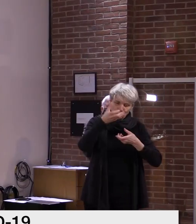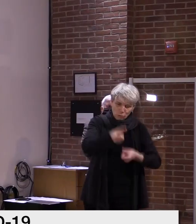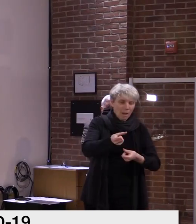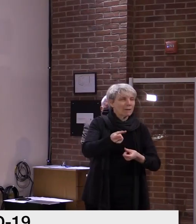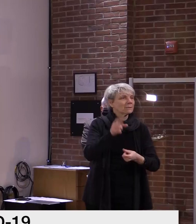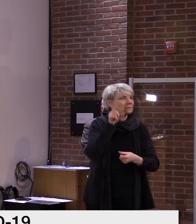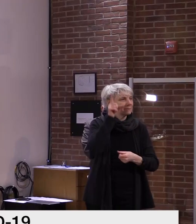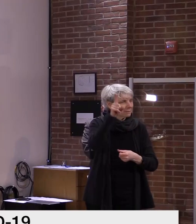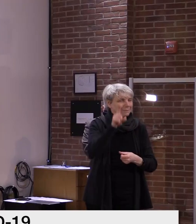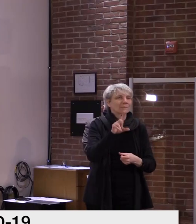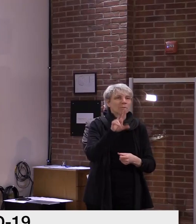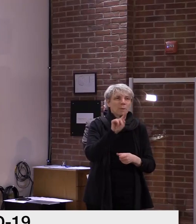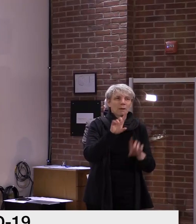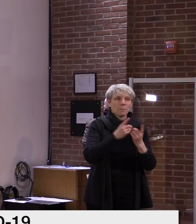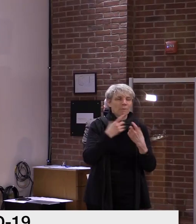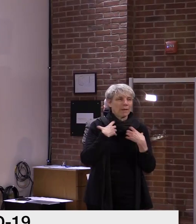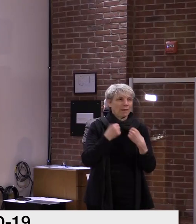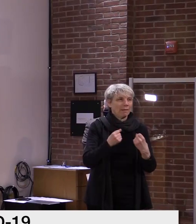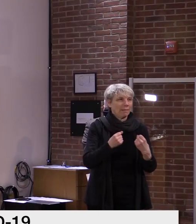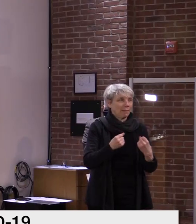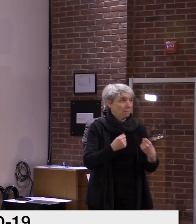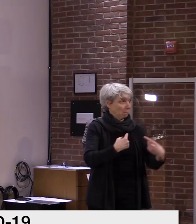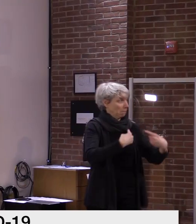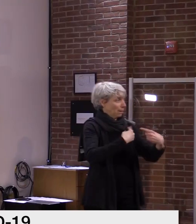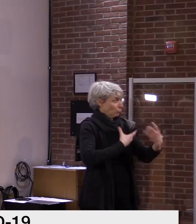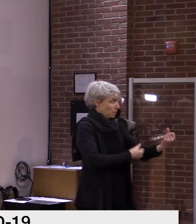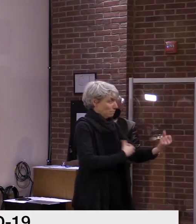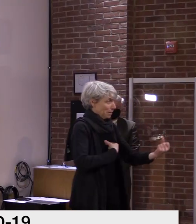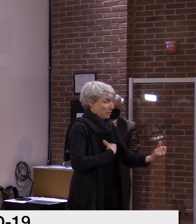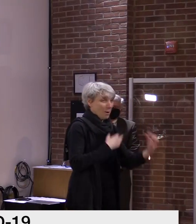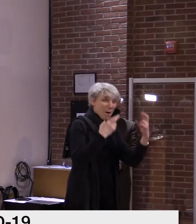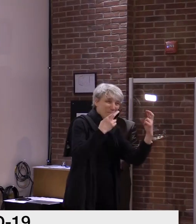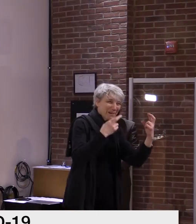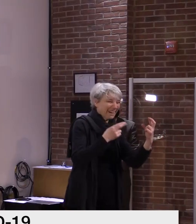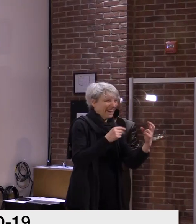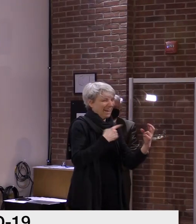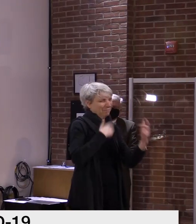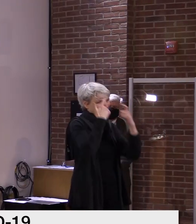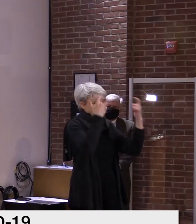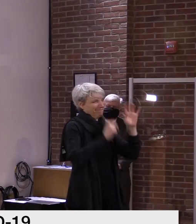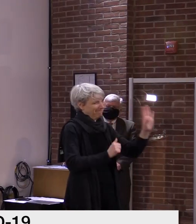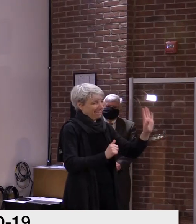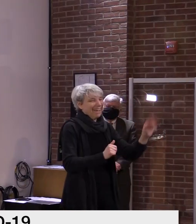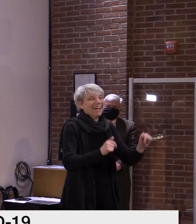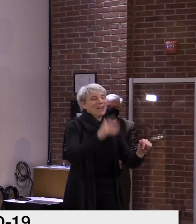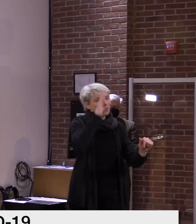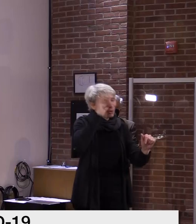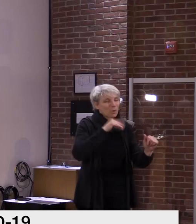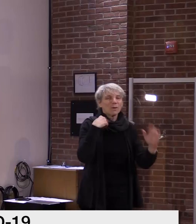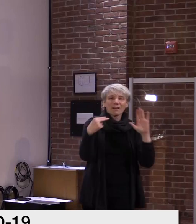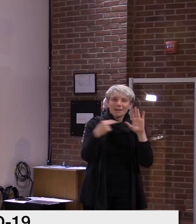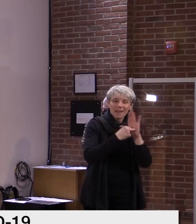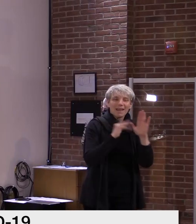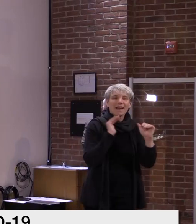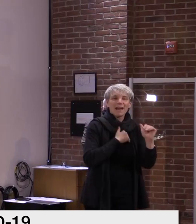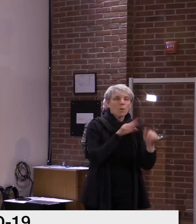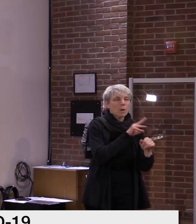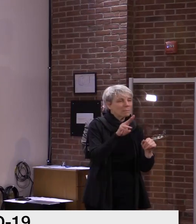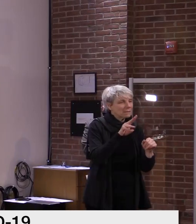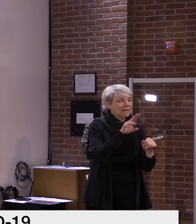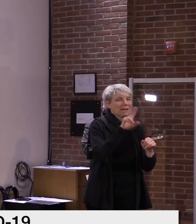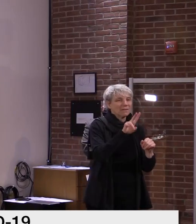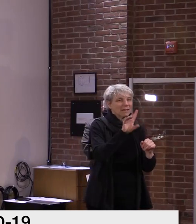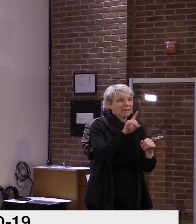though I won't flatter myself with that, but I hope you know you can turn to our website, get trusted and medically